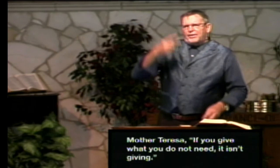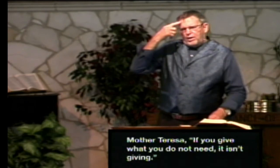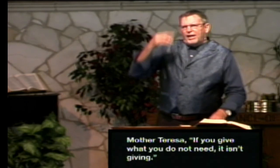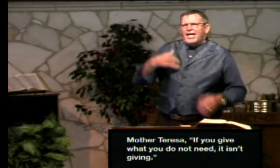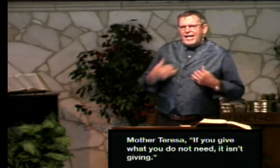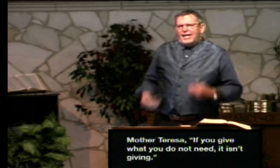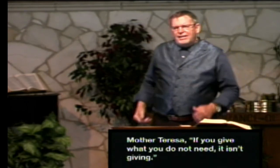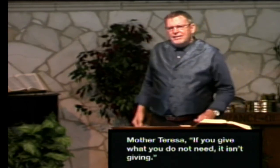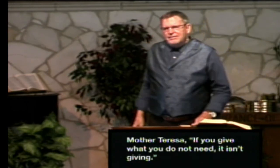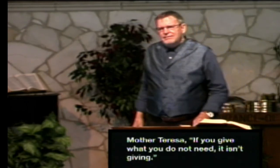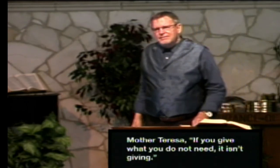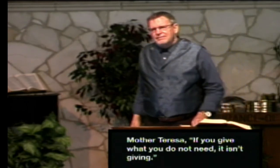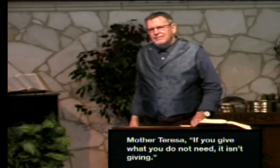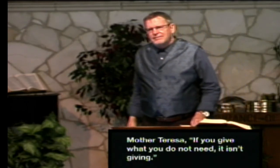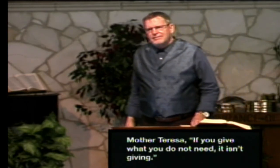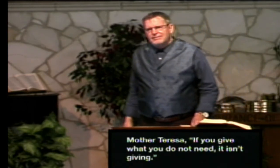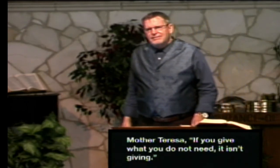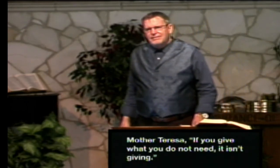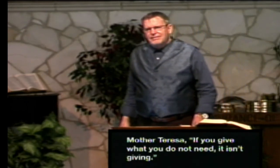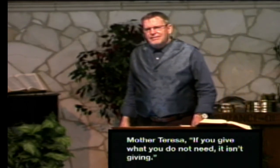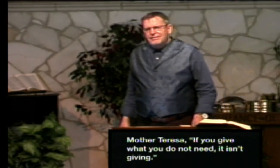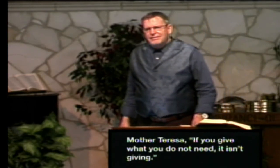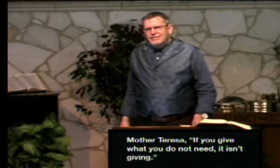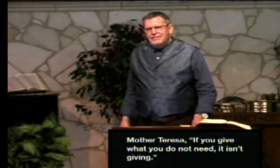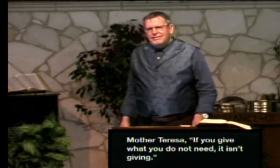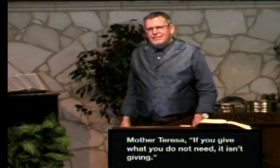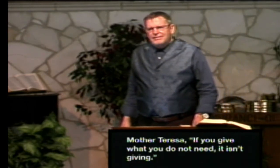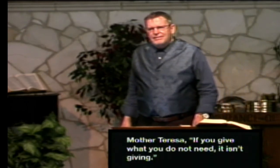is what I thought I had.